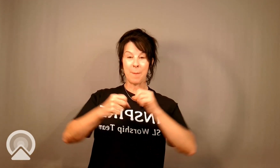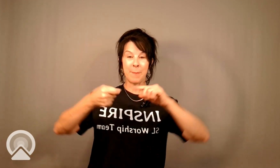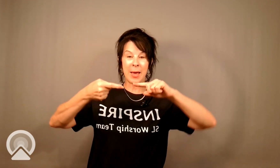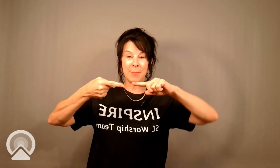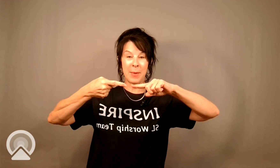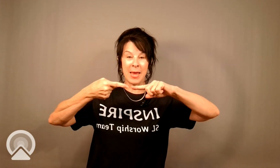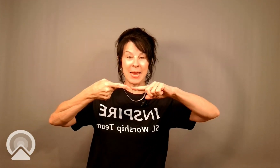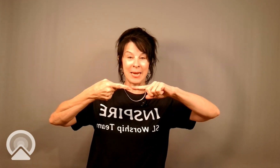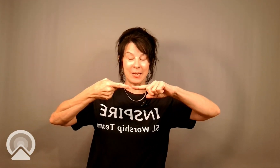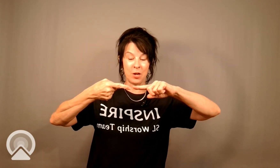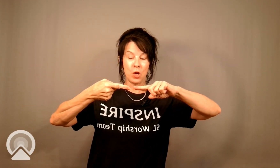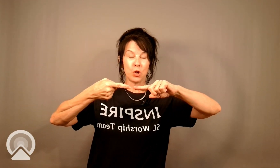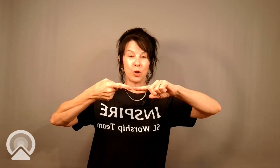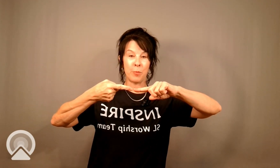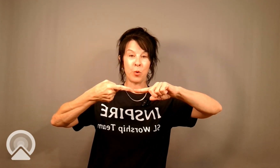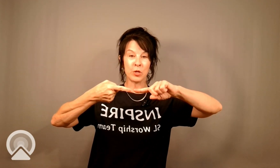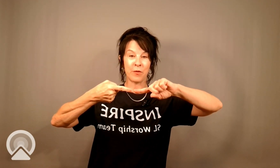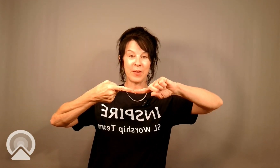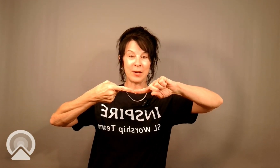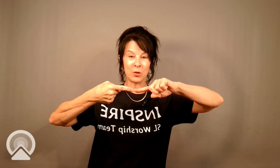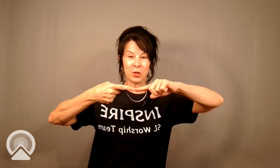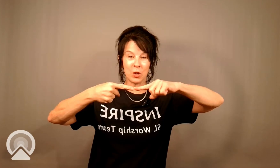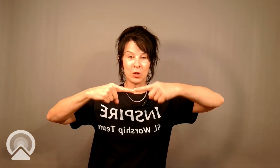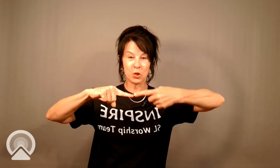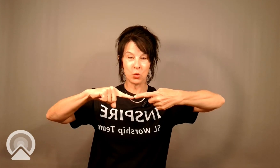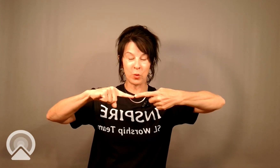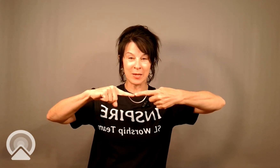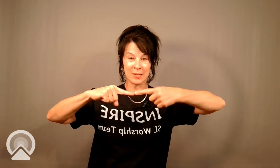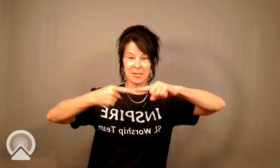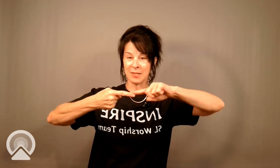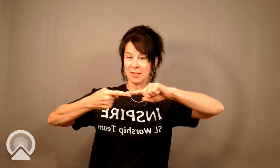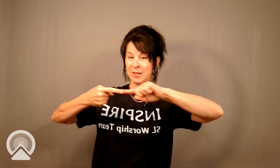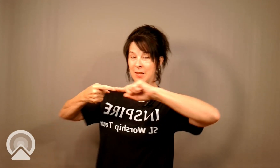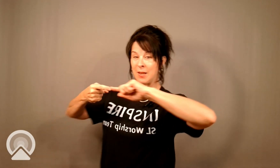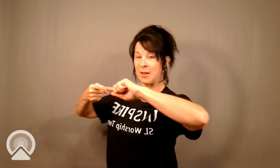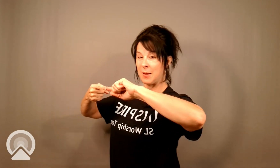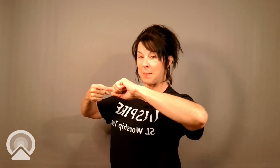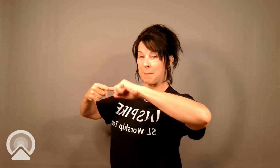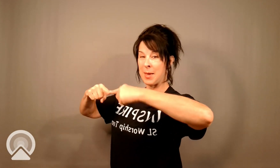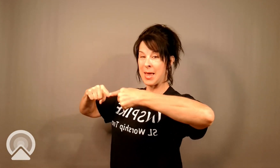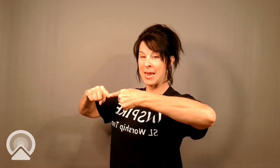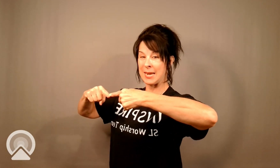my pain. Your pointer fingers twist. Pain.